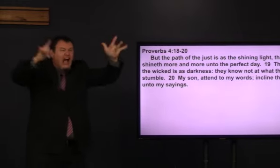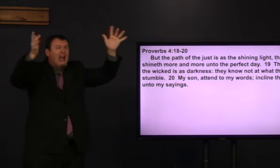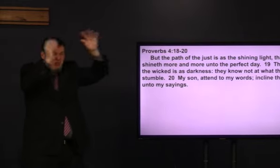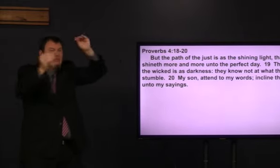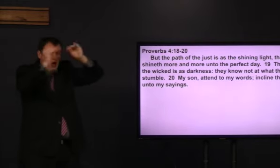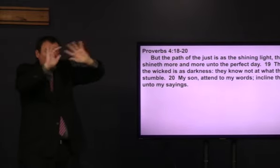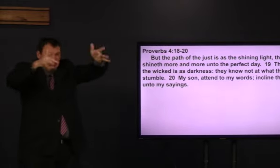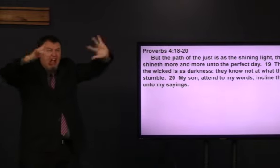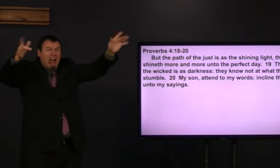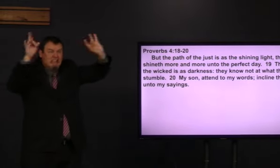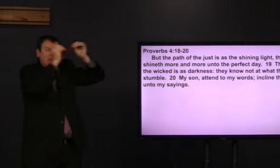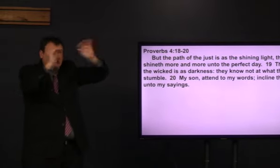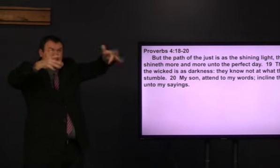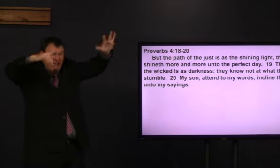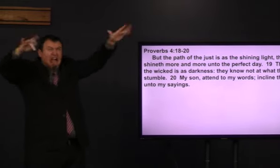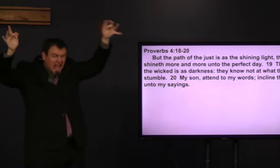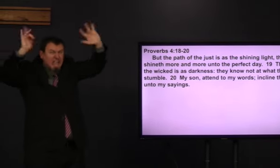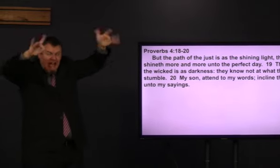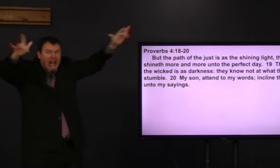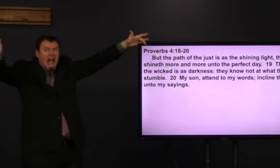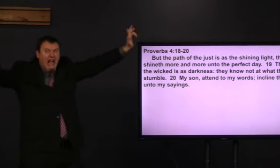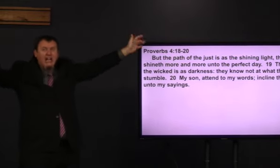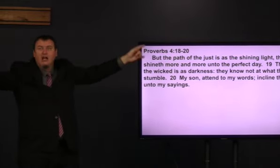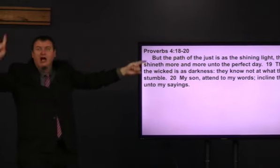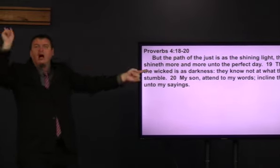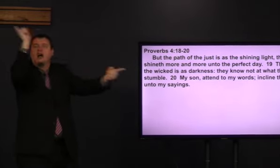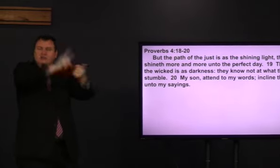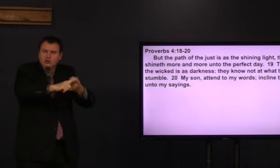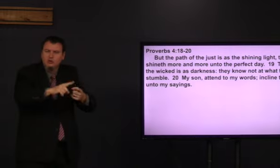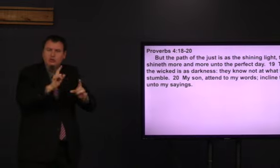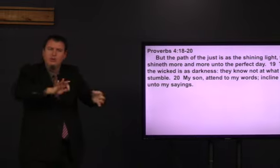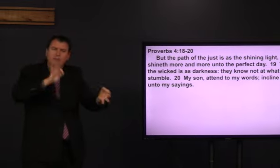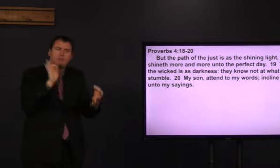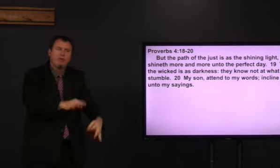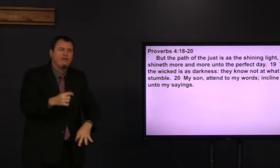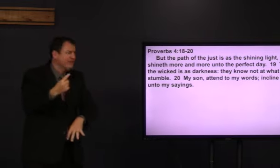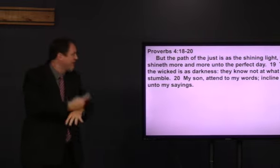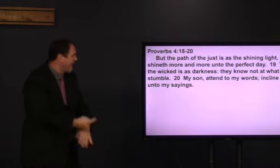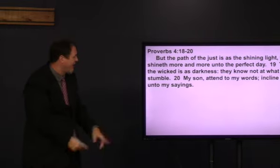That shineth more and more unto the perfect day.